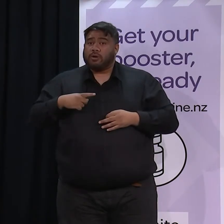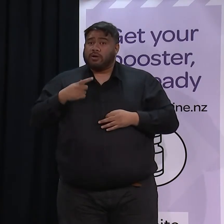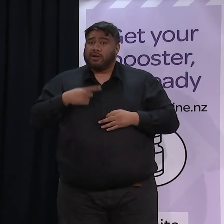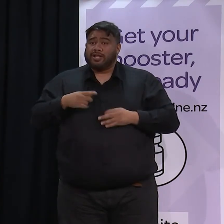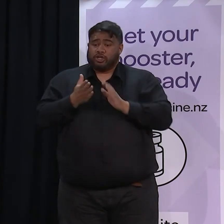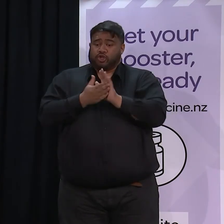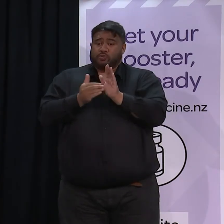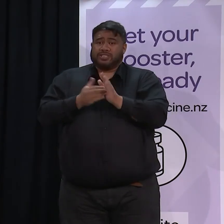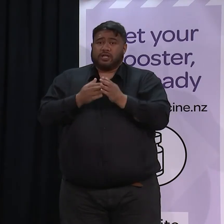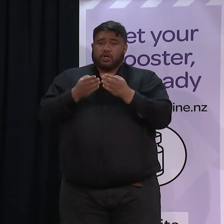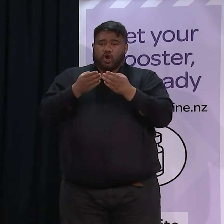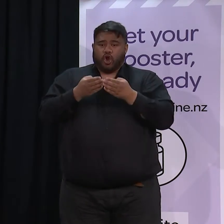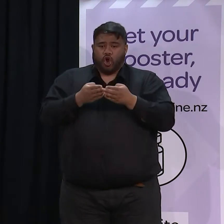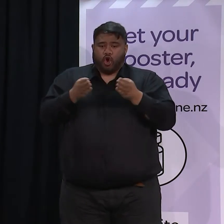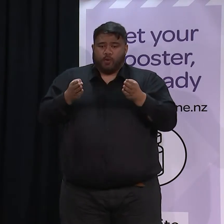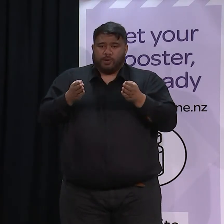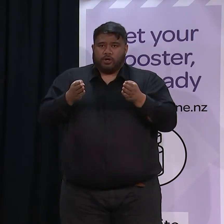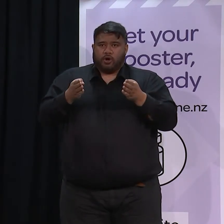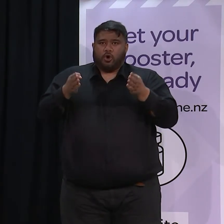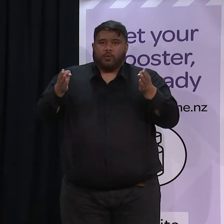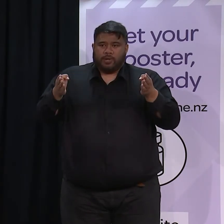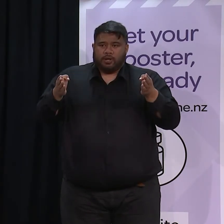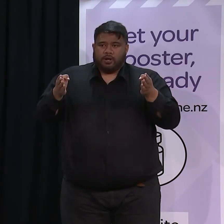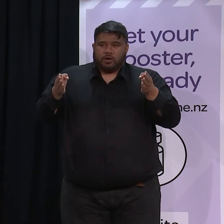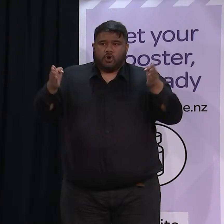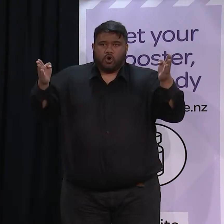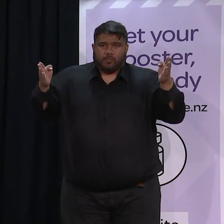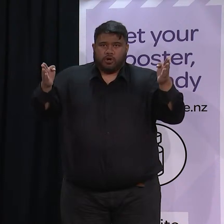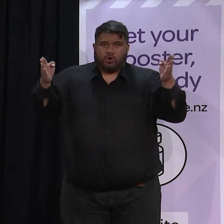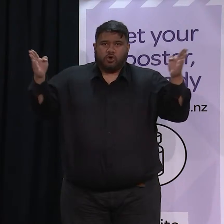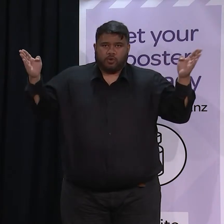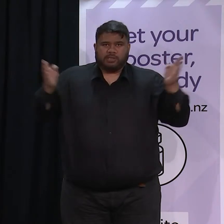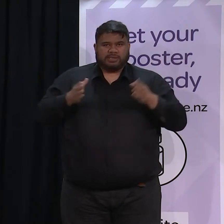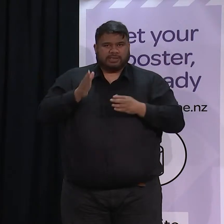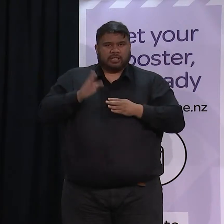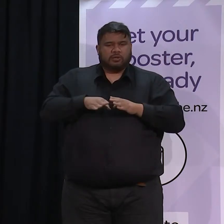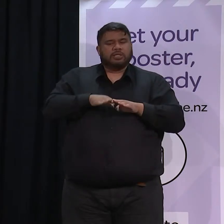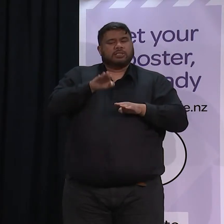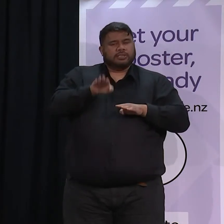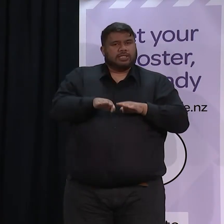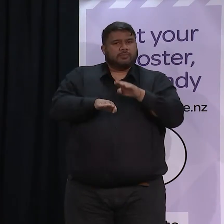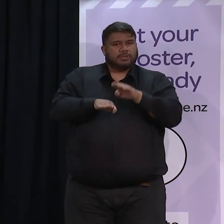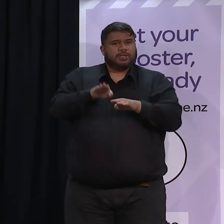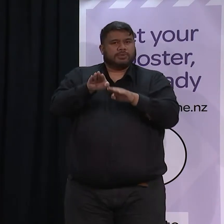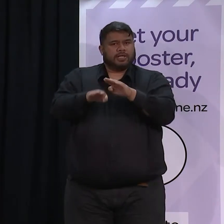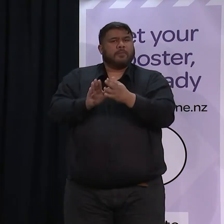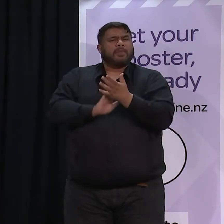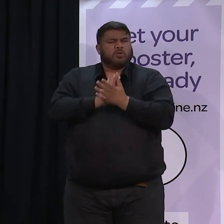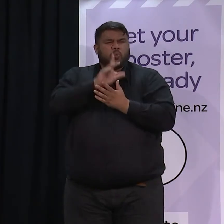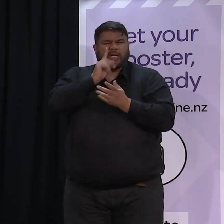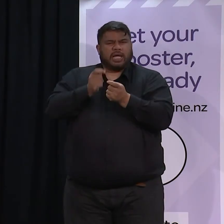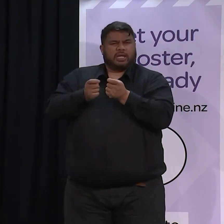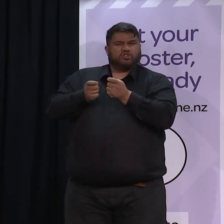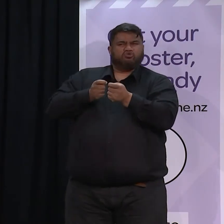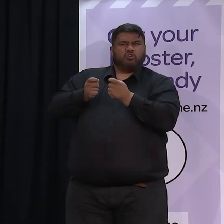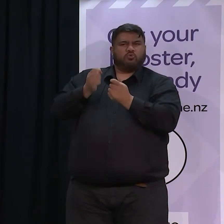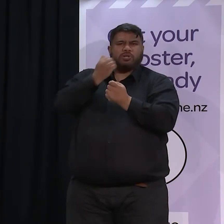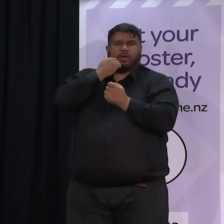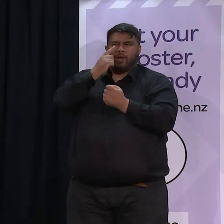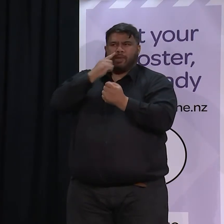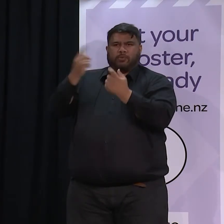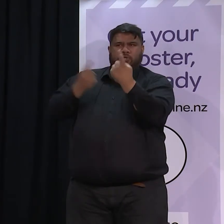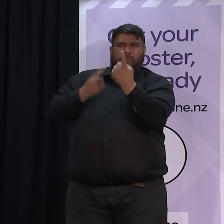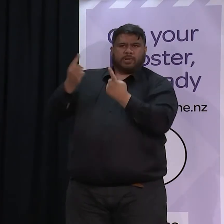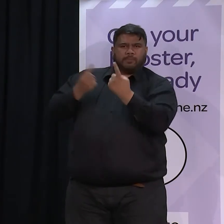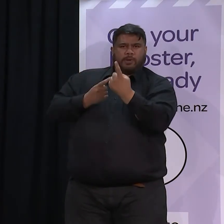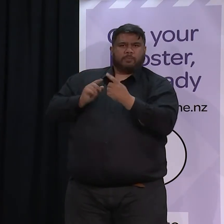gradually opening. Our staged reopening remains, which will help stagger the impact on our current outbreak, and I'll speak to that in